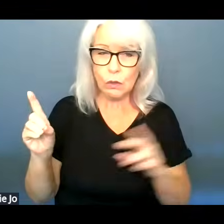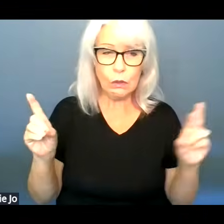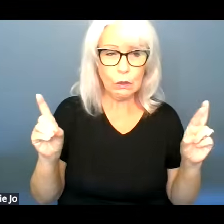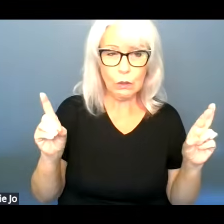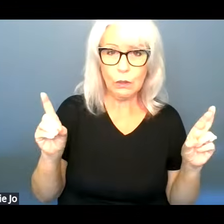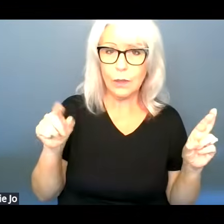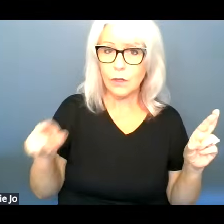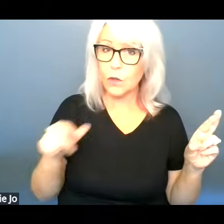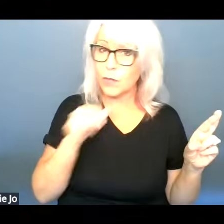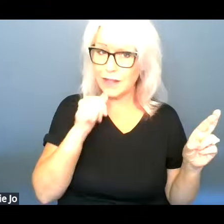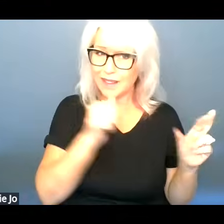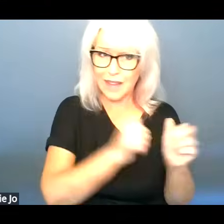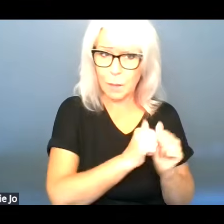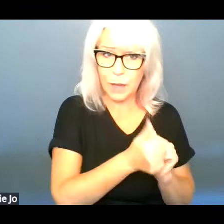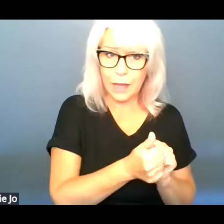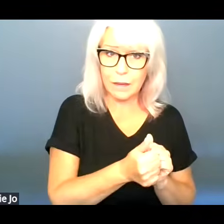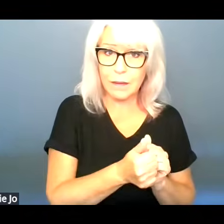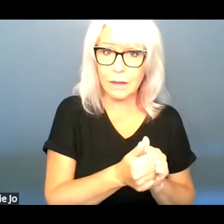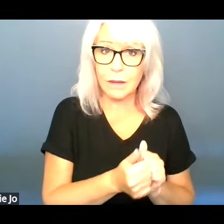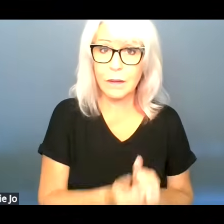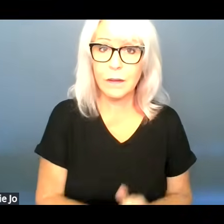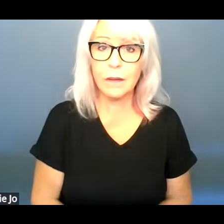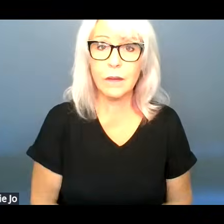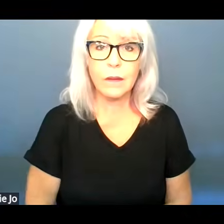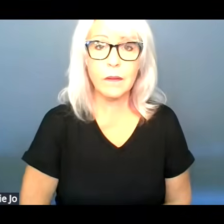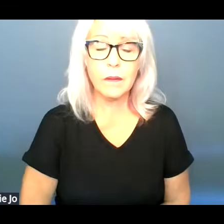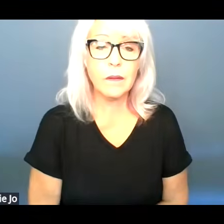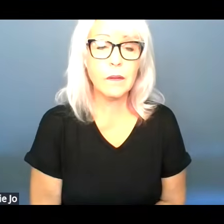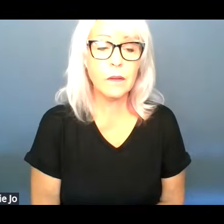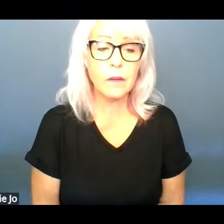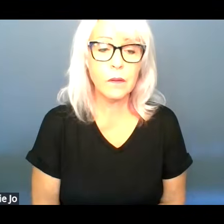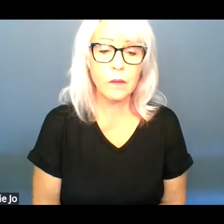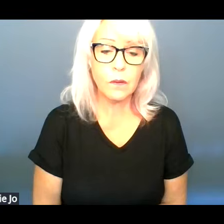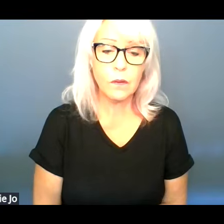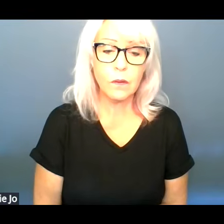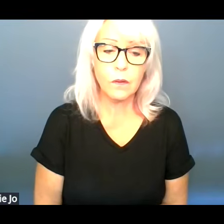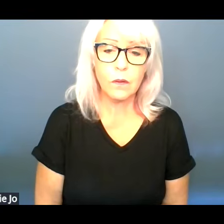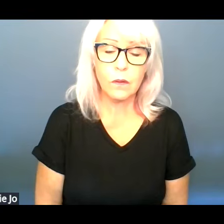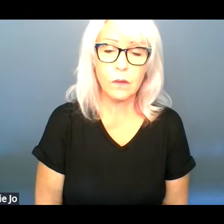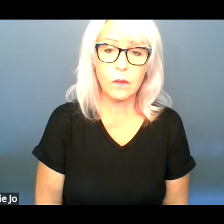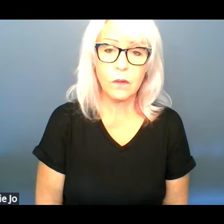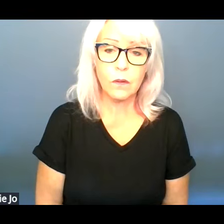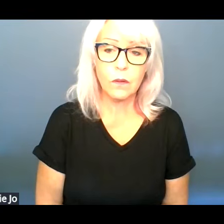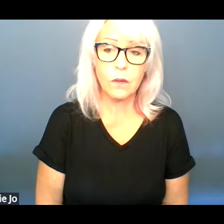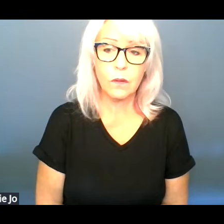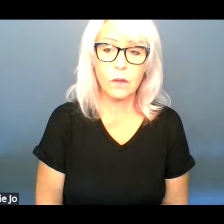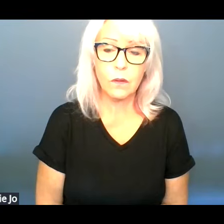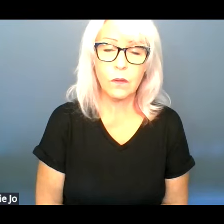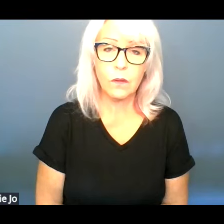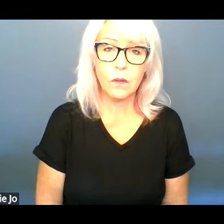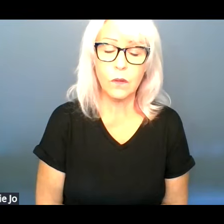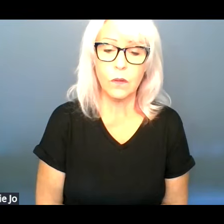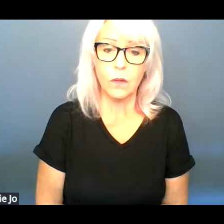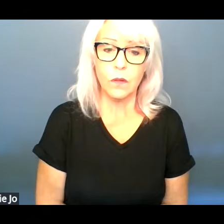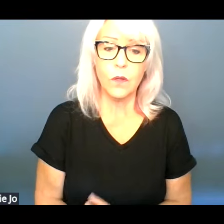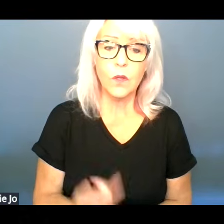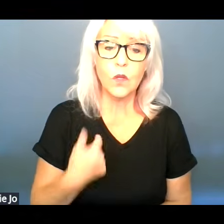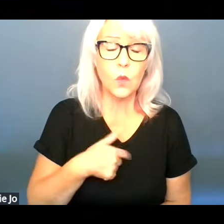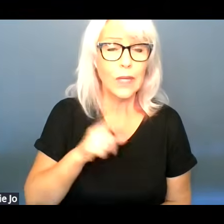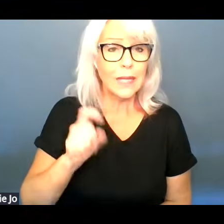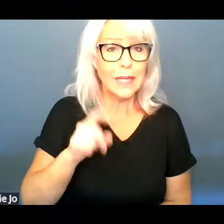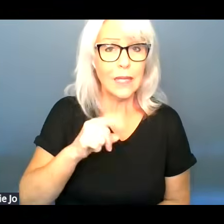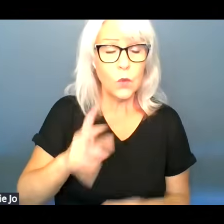not pass. Okay. And do we need to state anything in